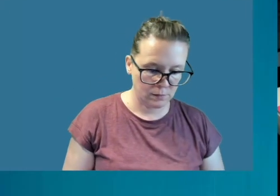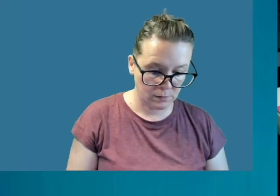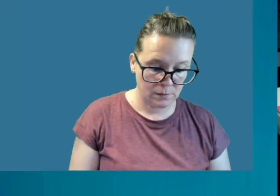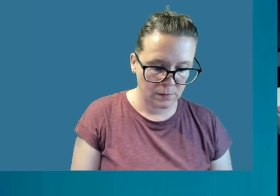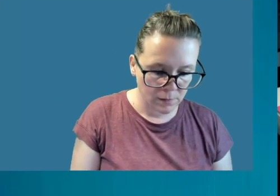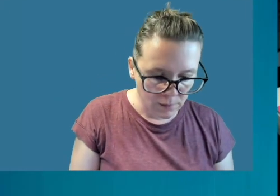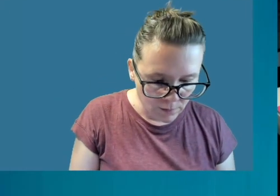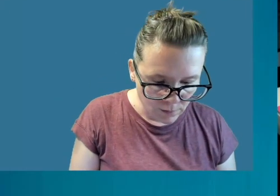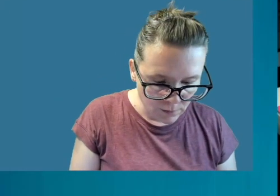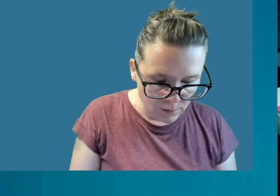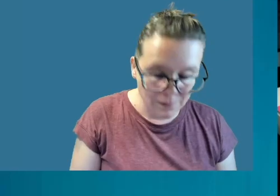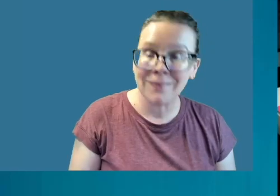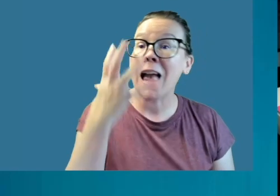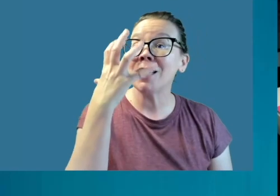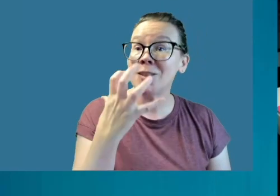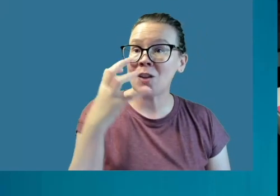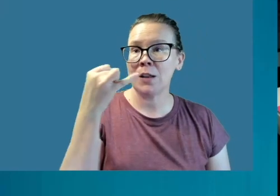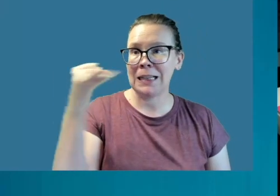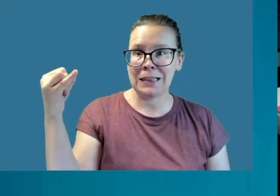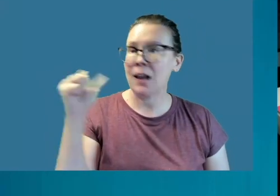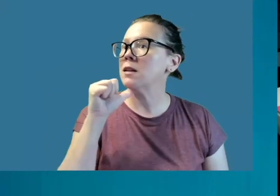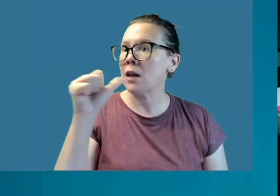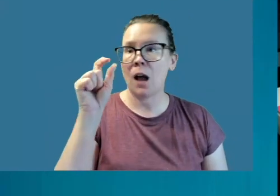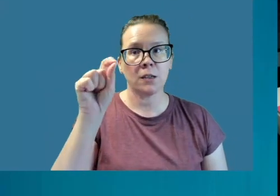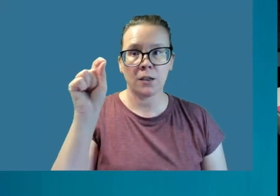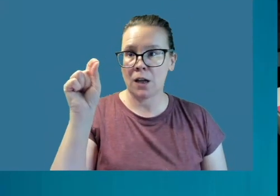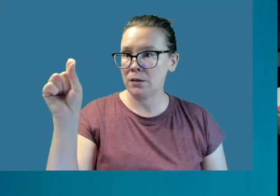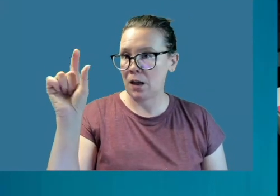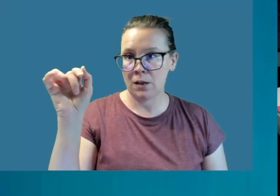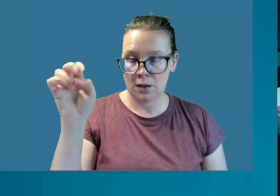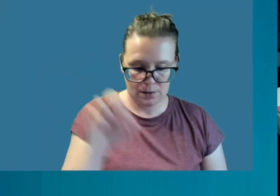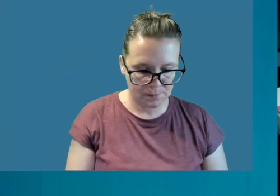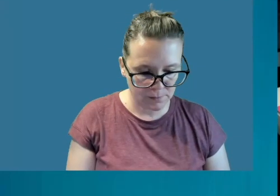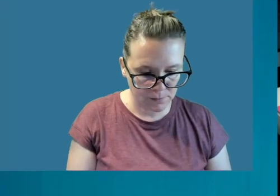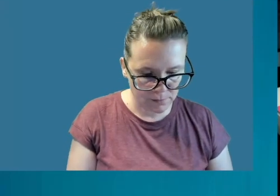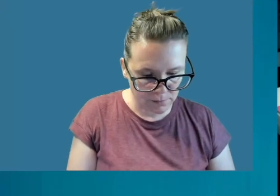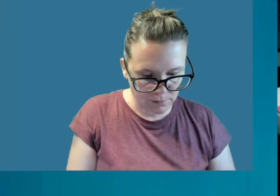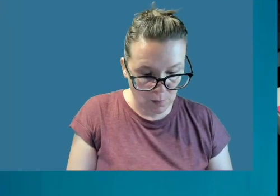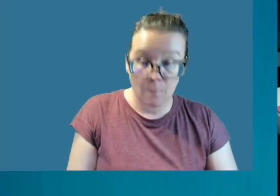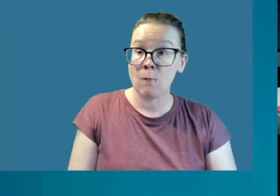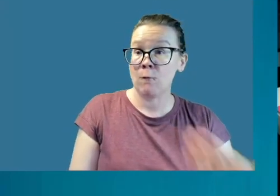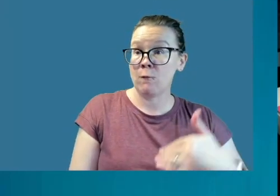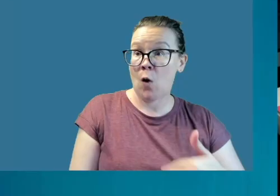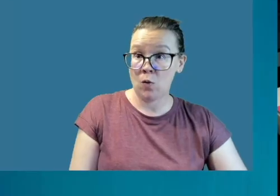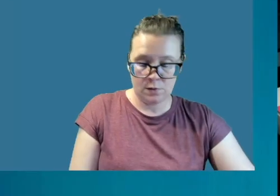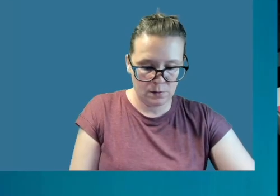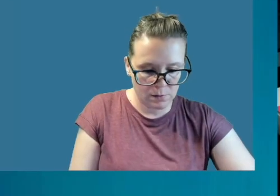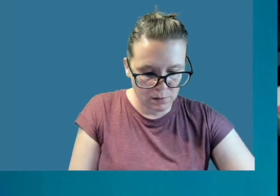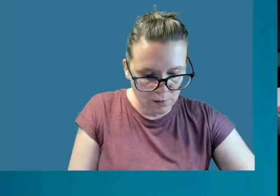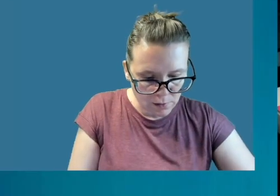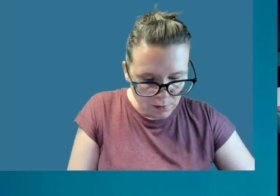use the side that's thicker. And then again, we're using the dark solid line. Don't fold it on